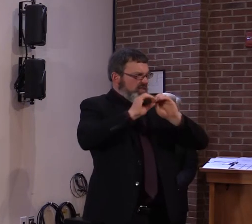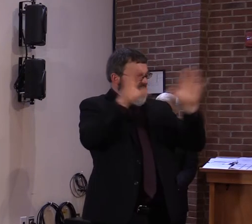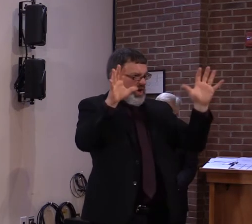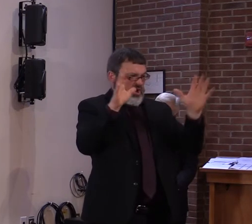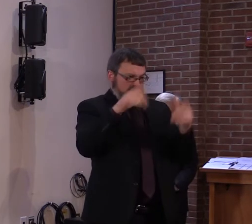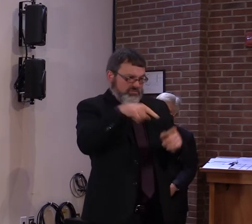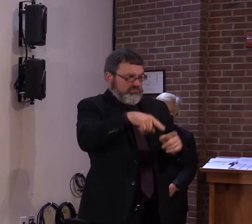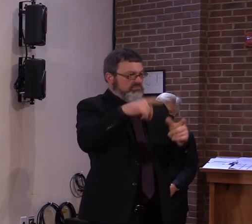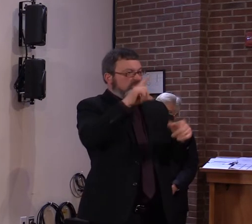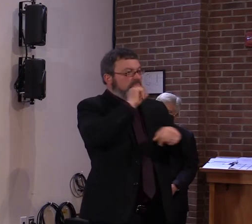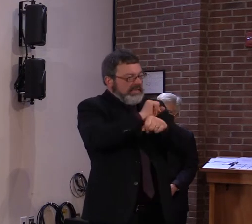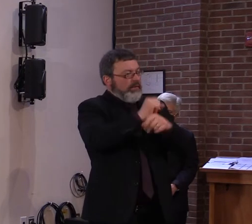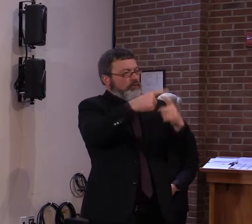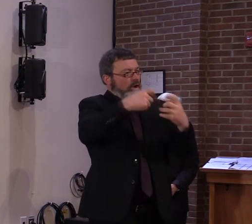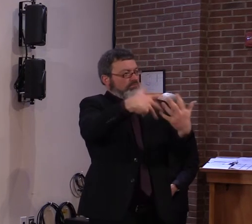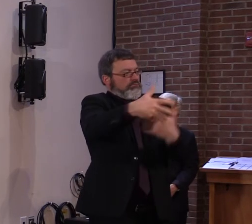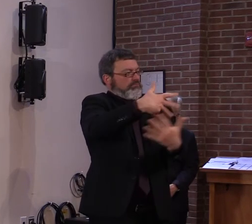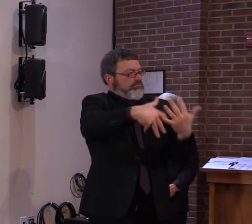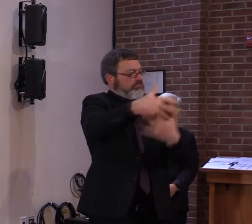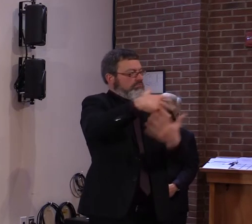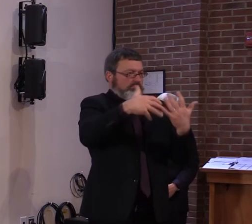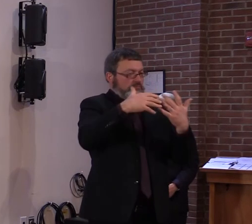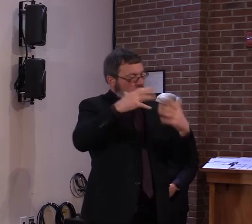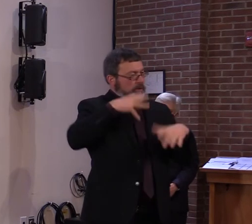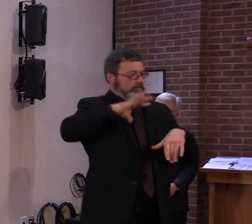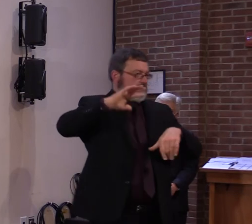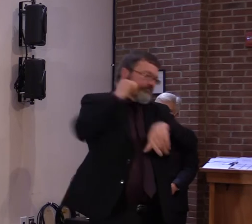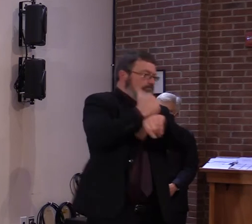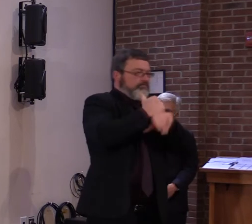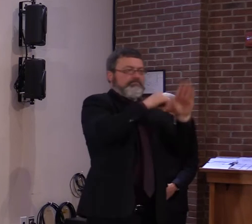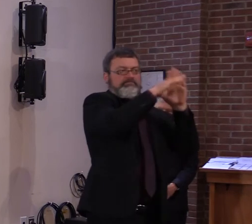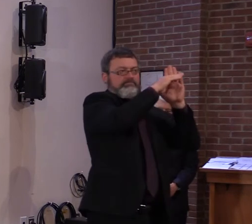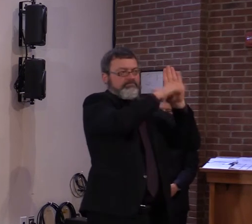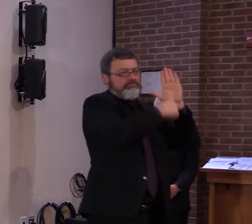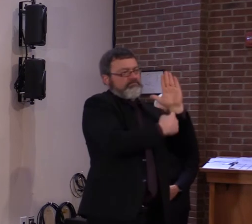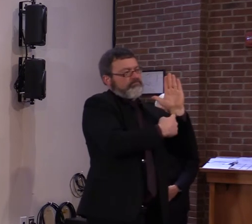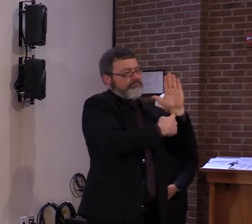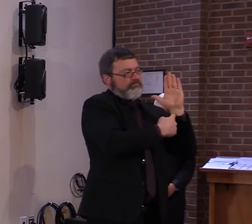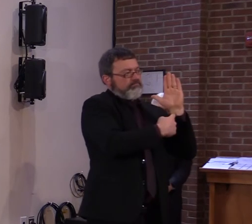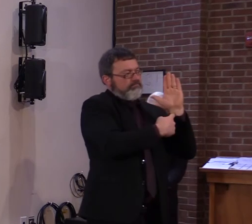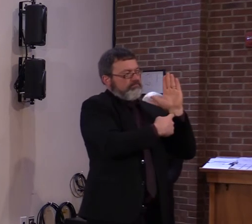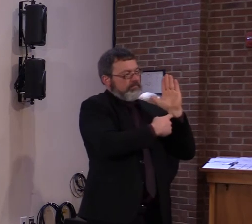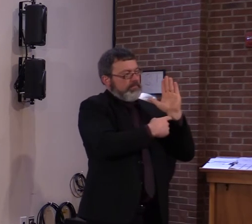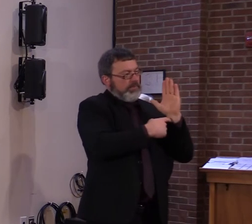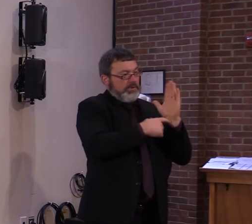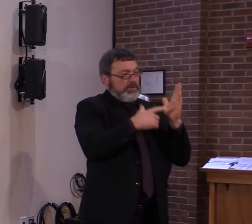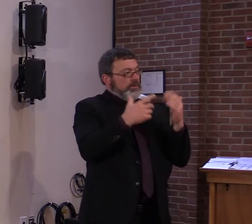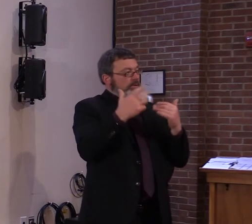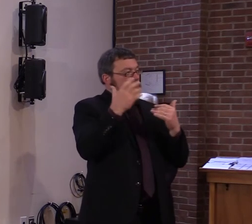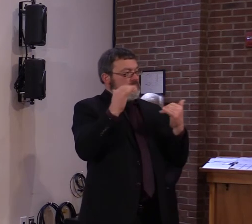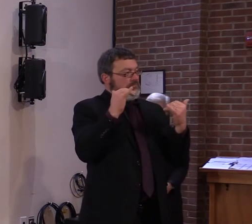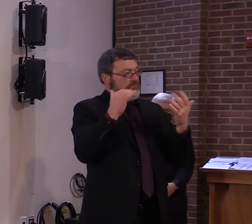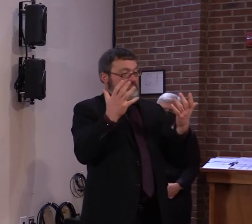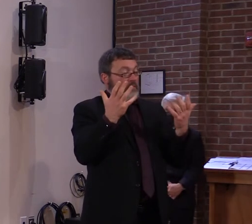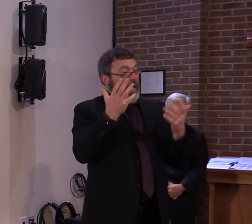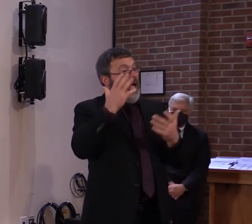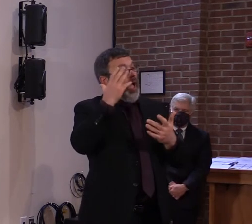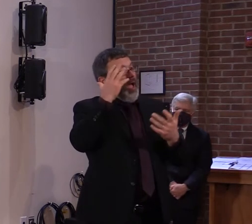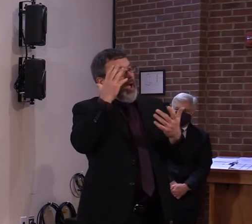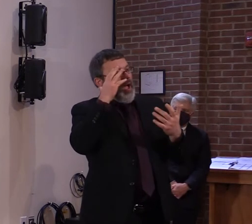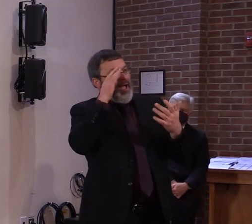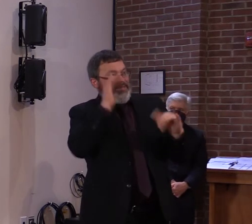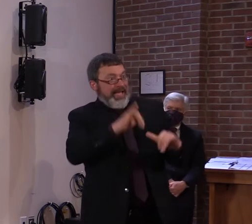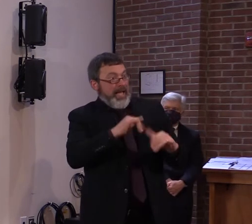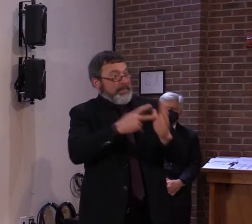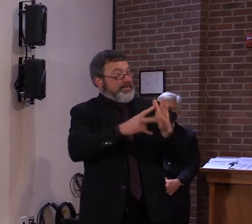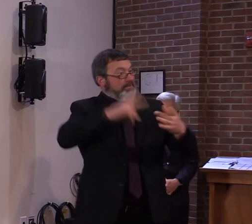action. Based on some of the reaction, some of the questions, nothing's ever perfect. So we wanted to